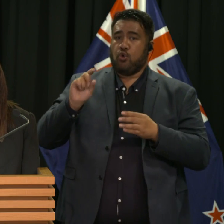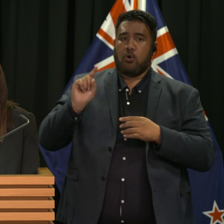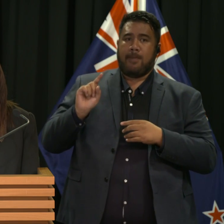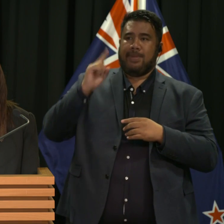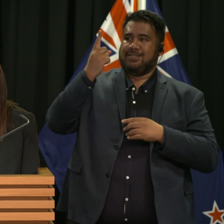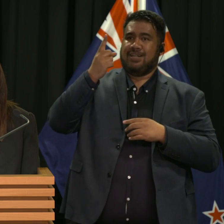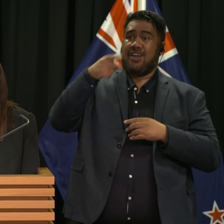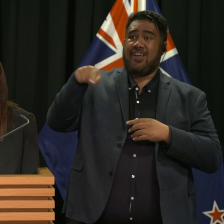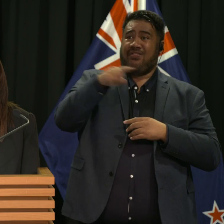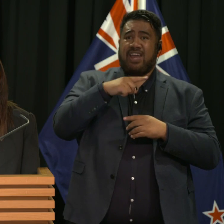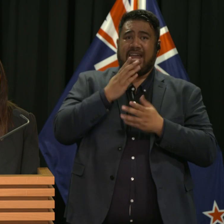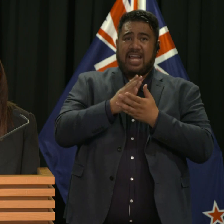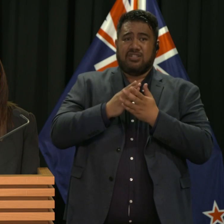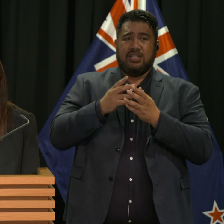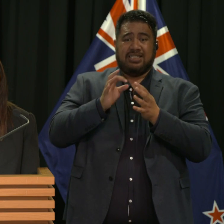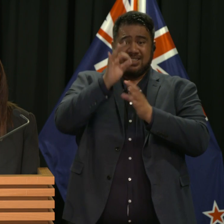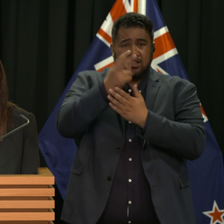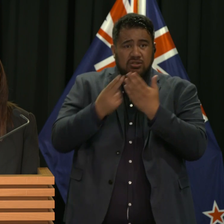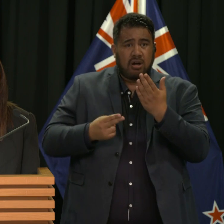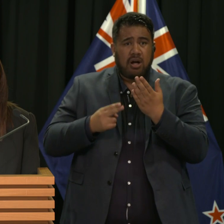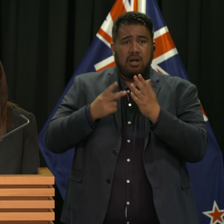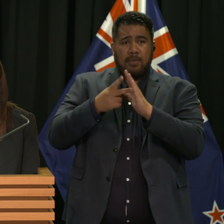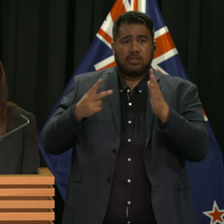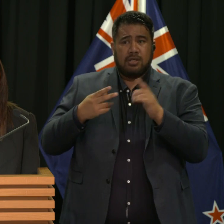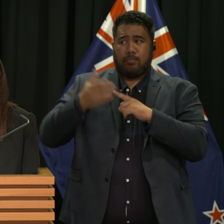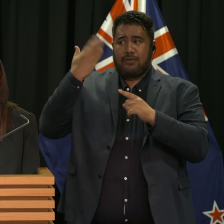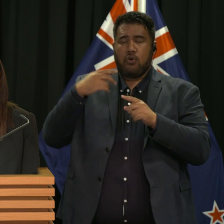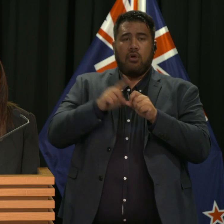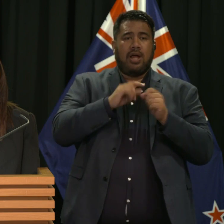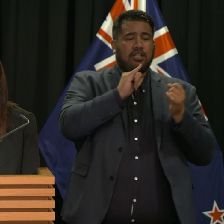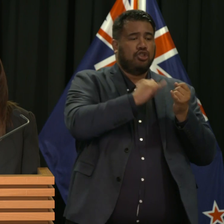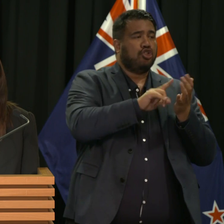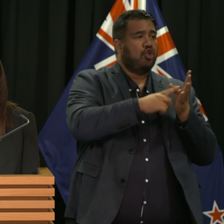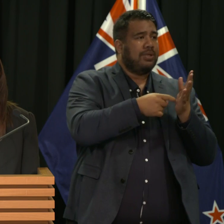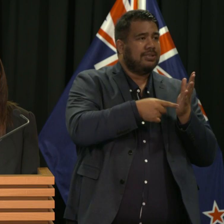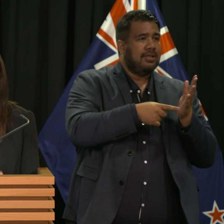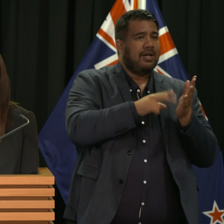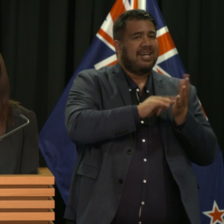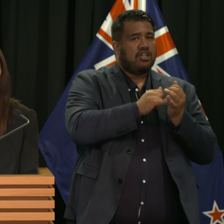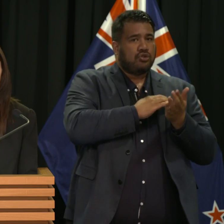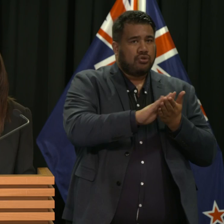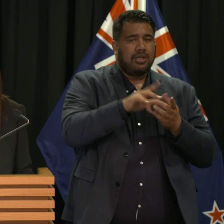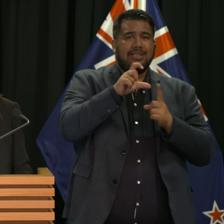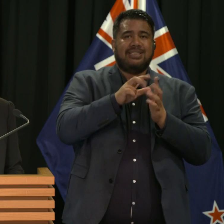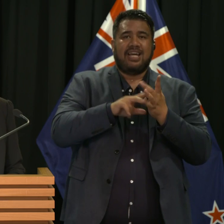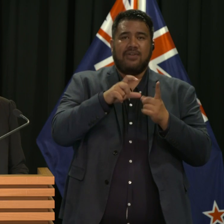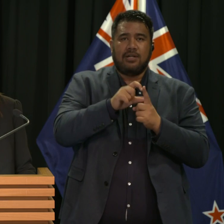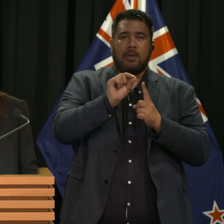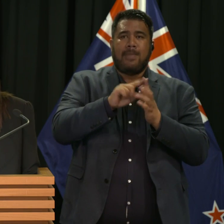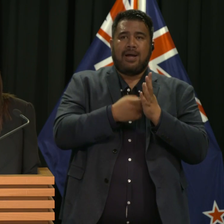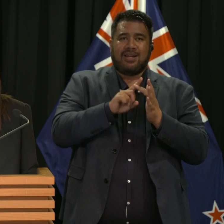the architects of this policy previously? So Stuart Nash and David Parker, how do they take it? Yeah, again, I